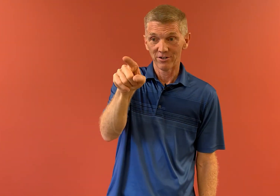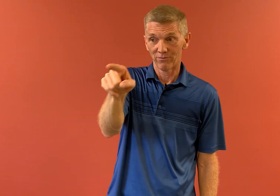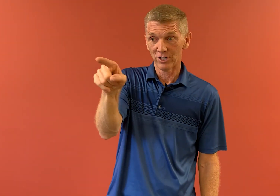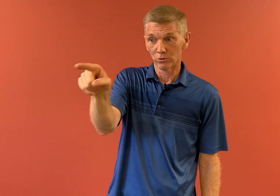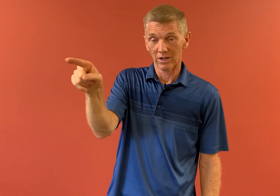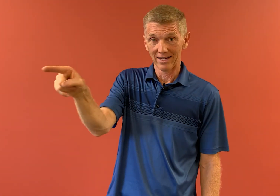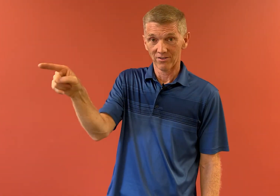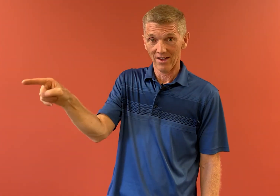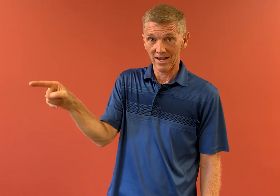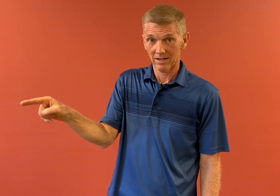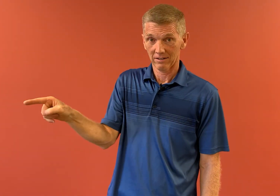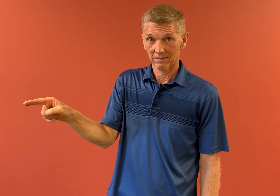Individualize they.